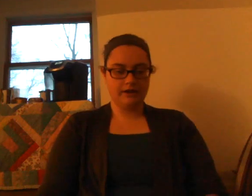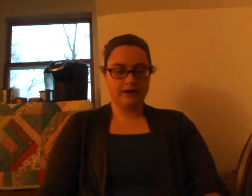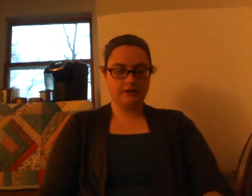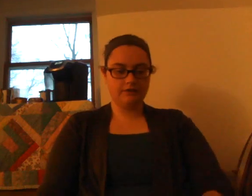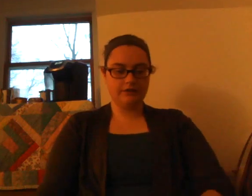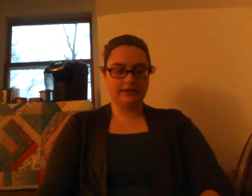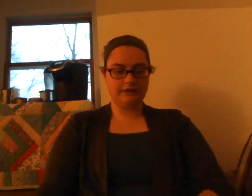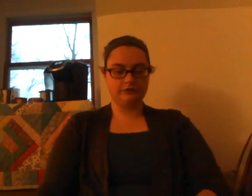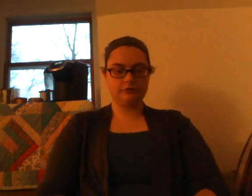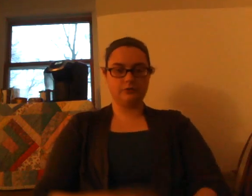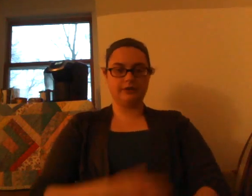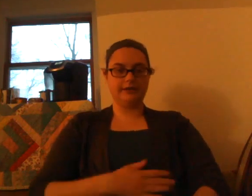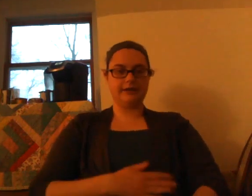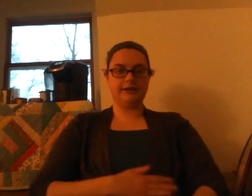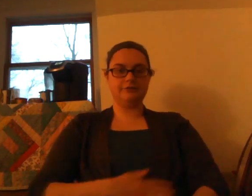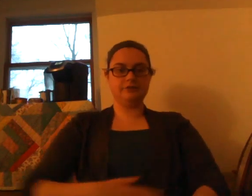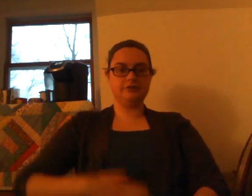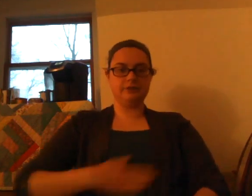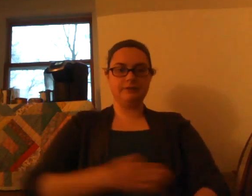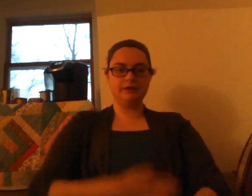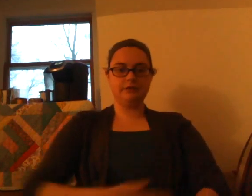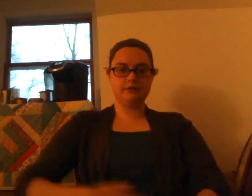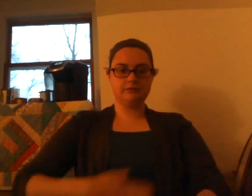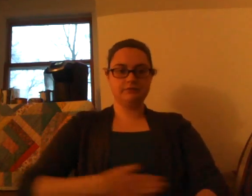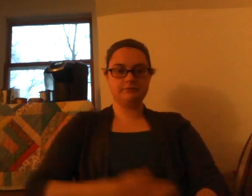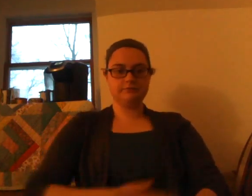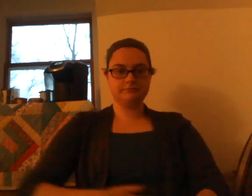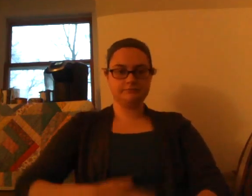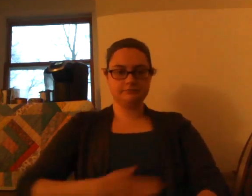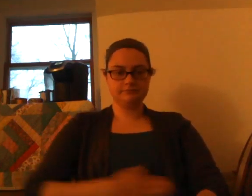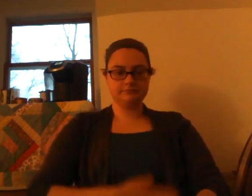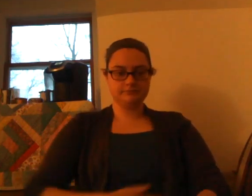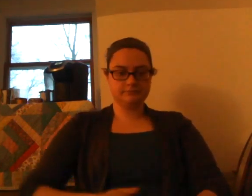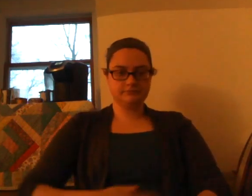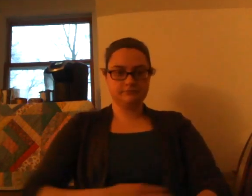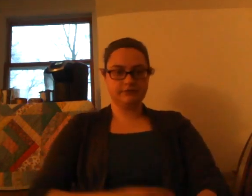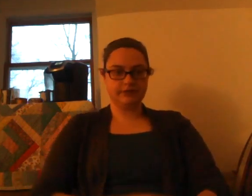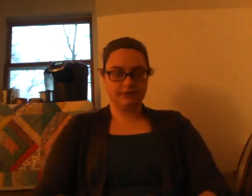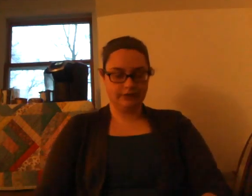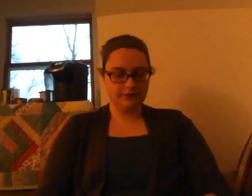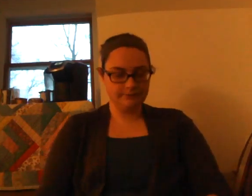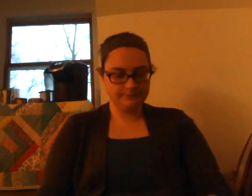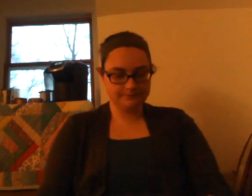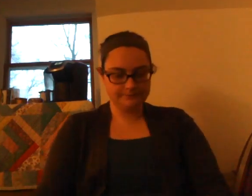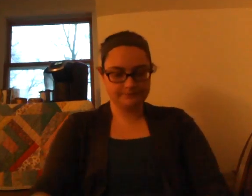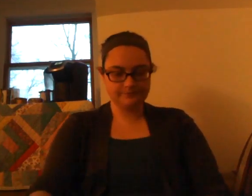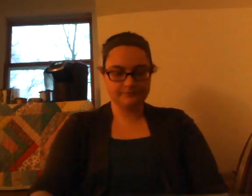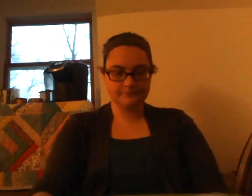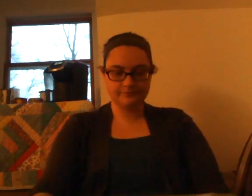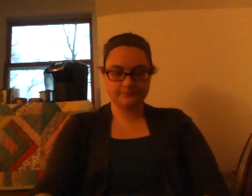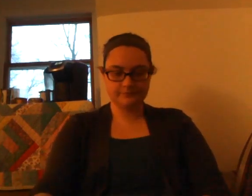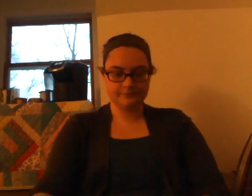And the next one again at the stomach. Go.